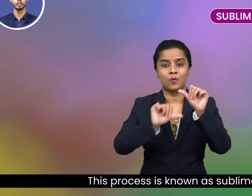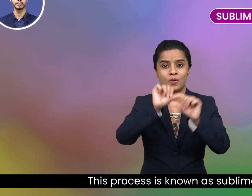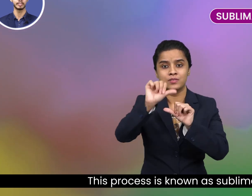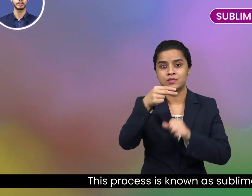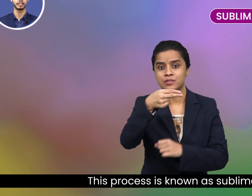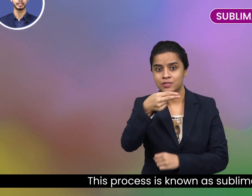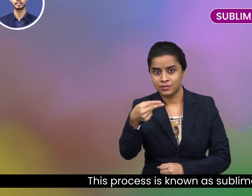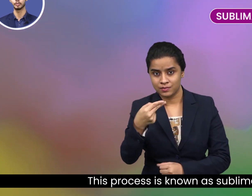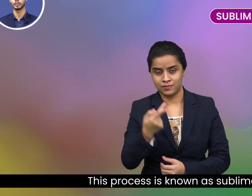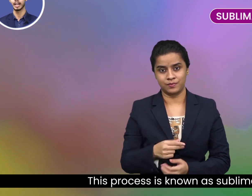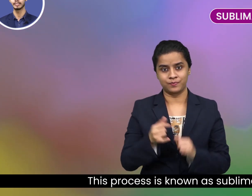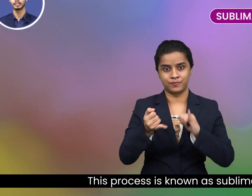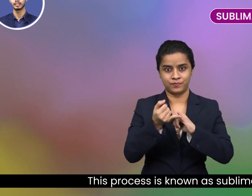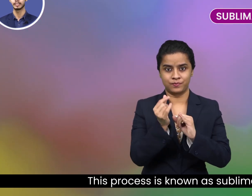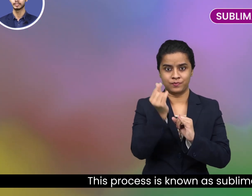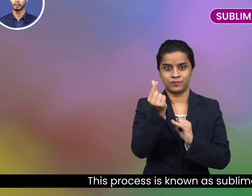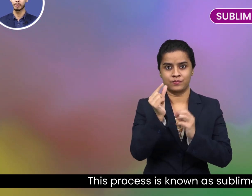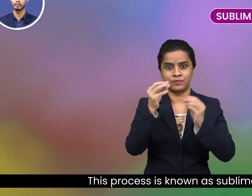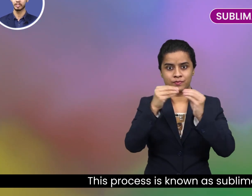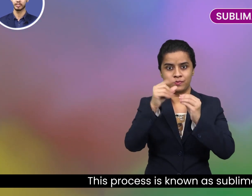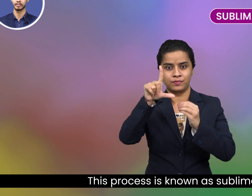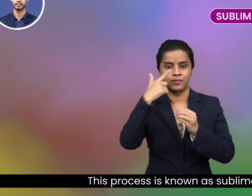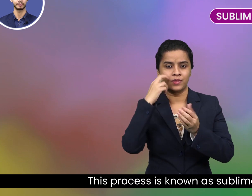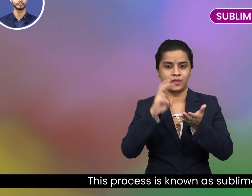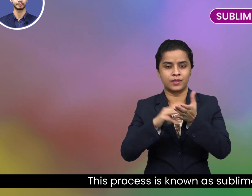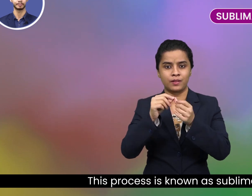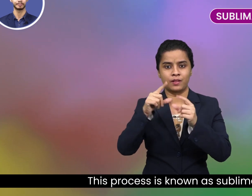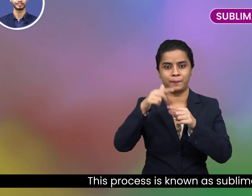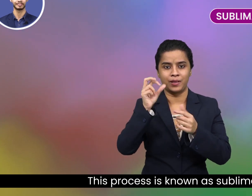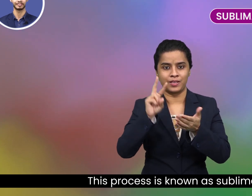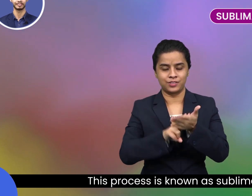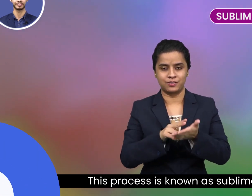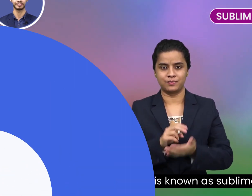This process is known as sublimation.